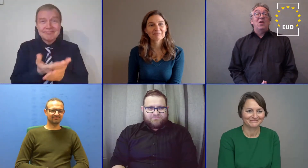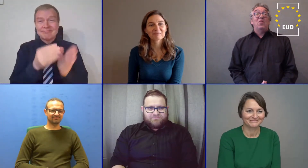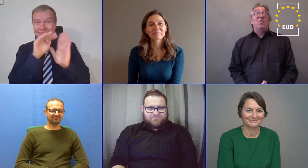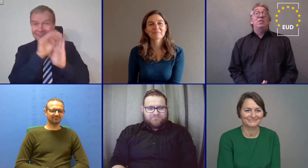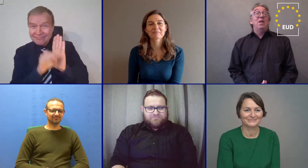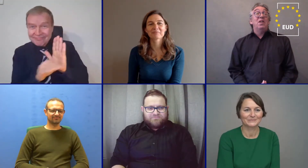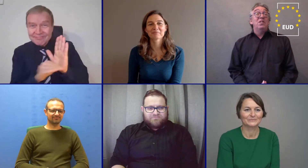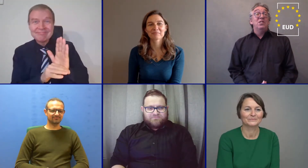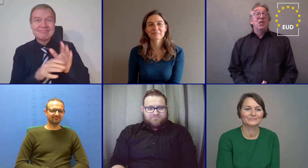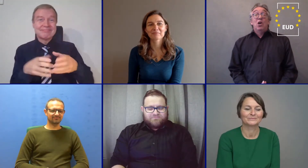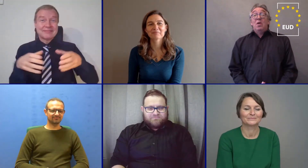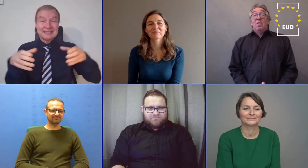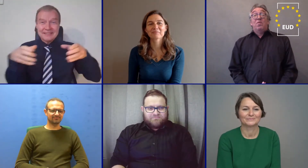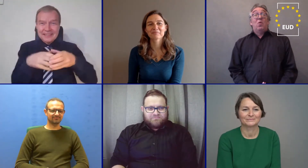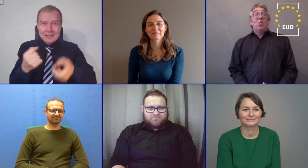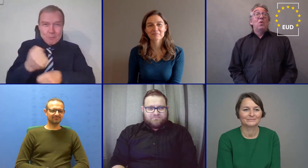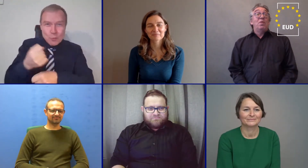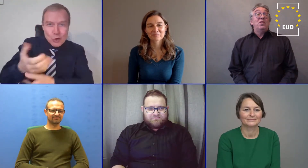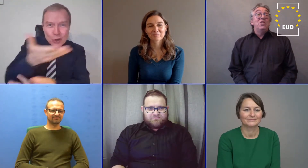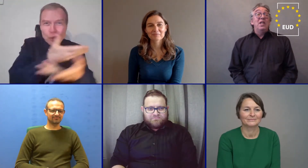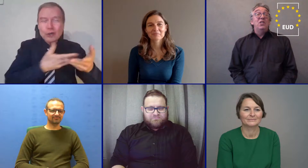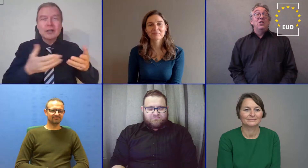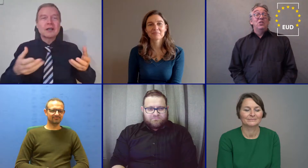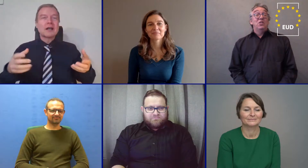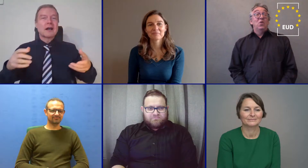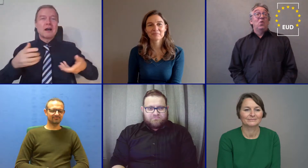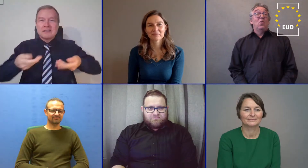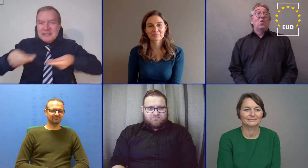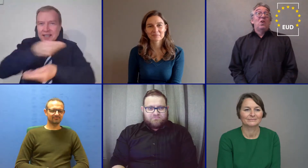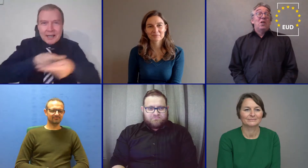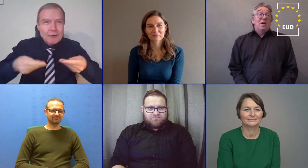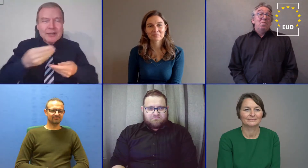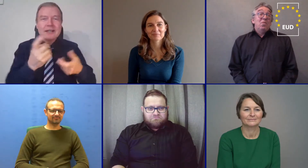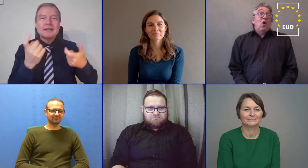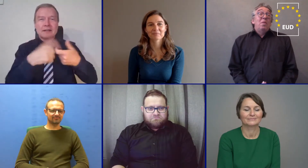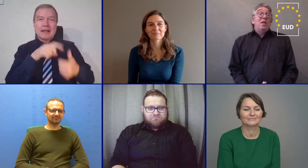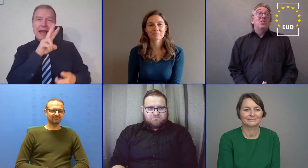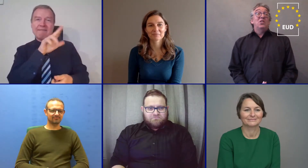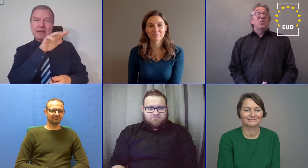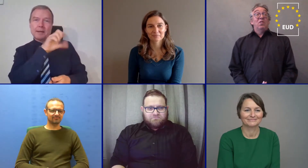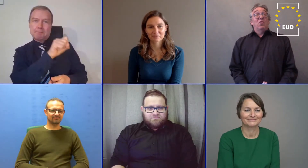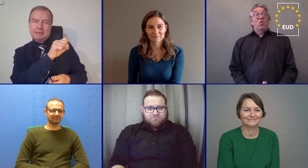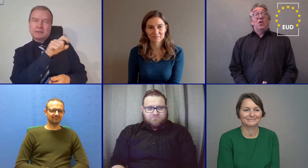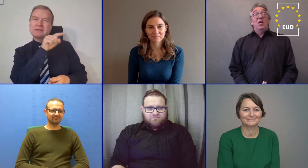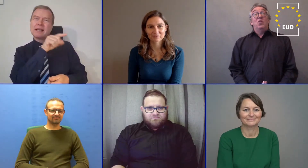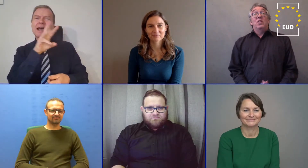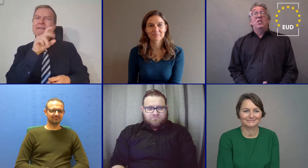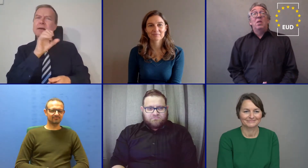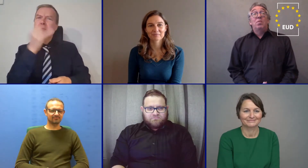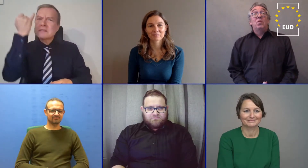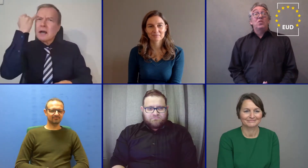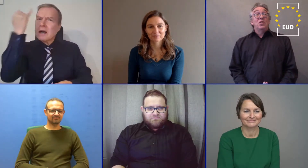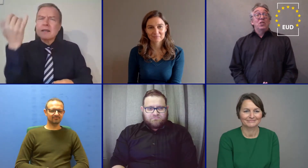3 speakers for your presentation, your comments, for the good examples.